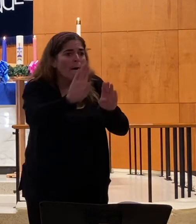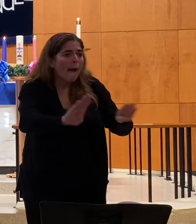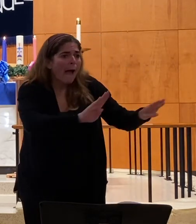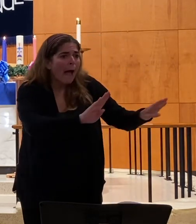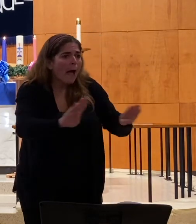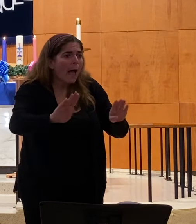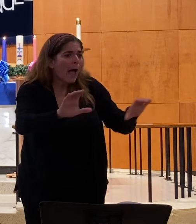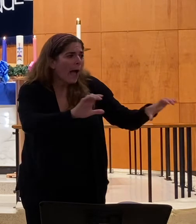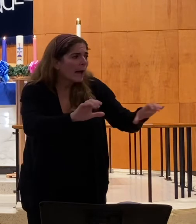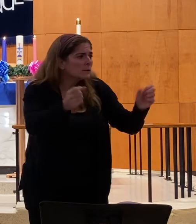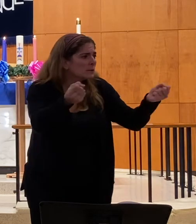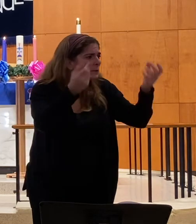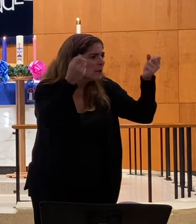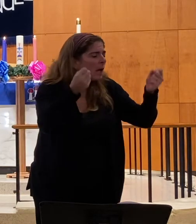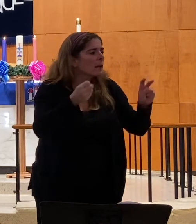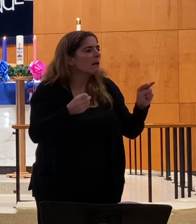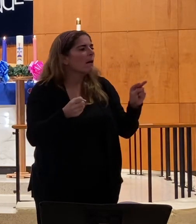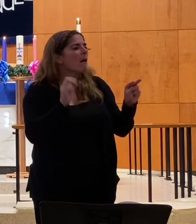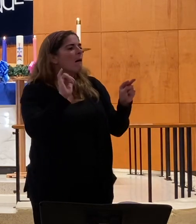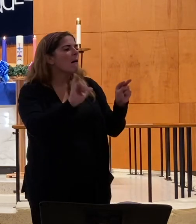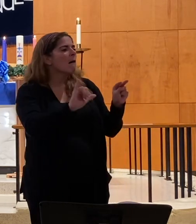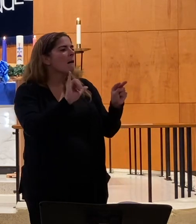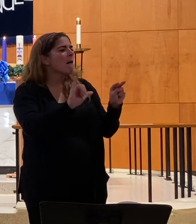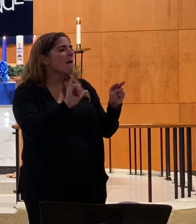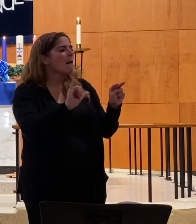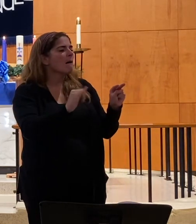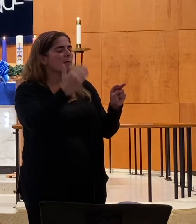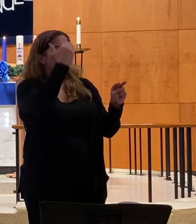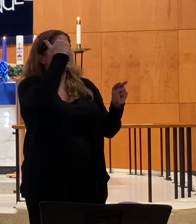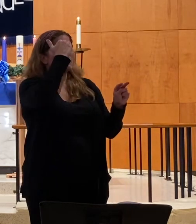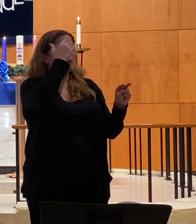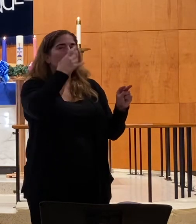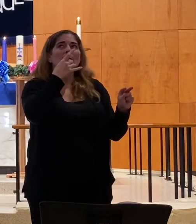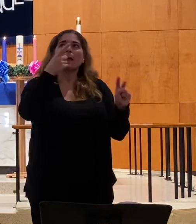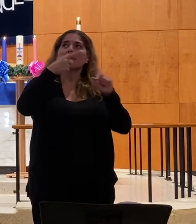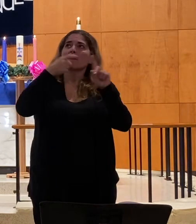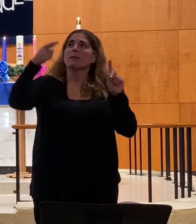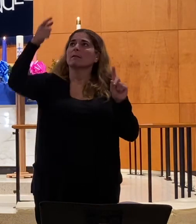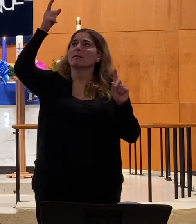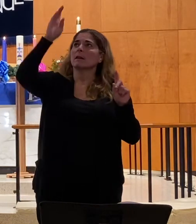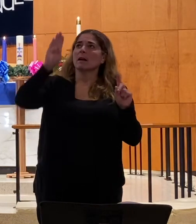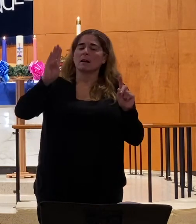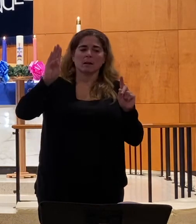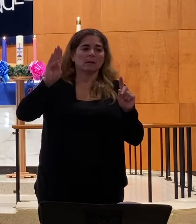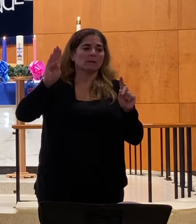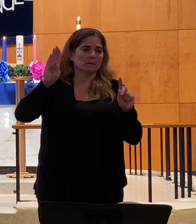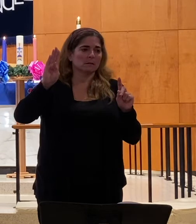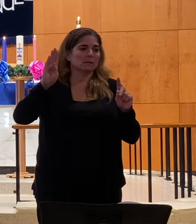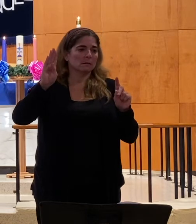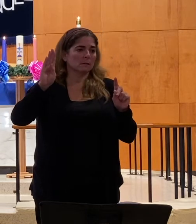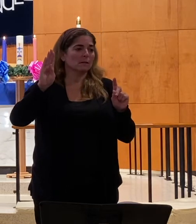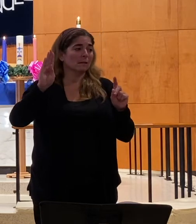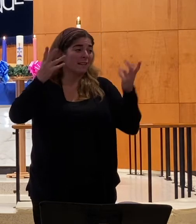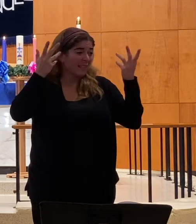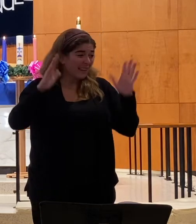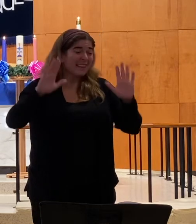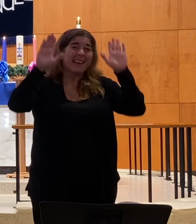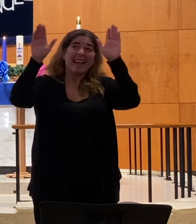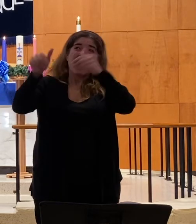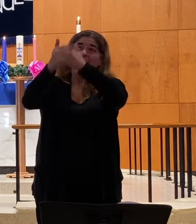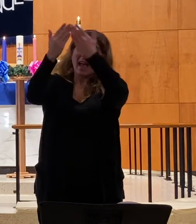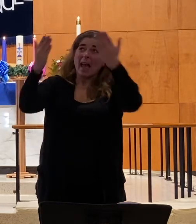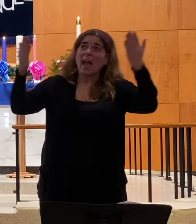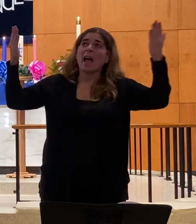we do reflects and bears witness to the light, I believe that heaven and salvation will